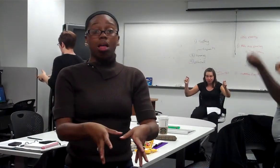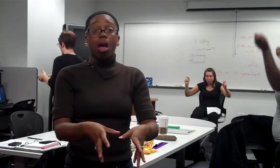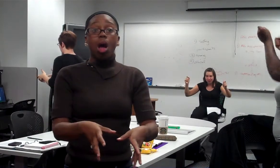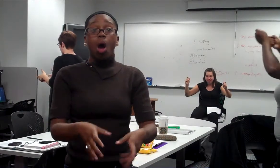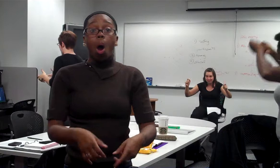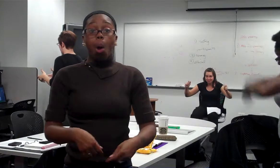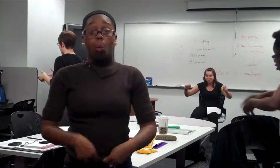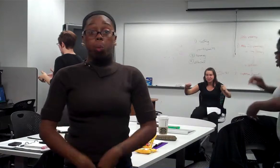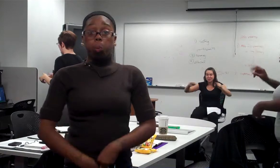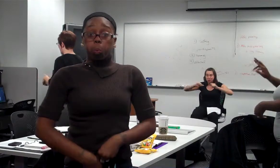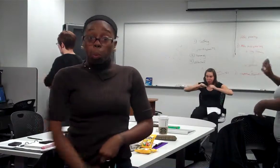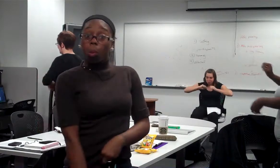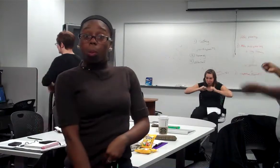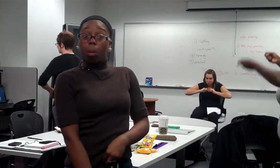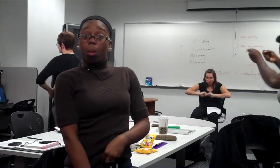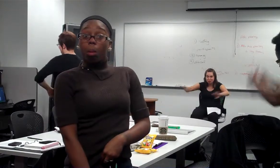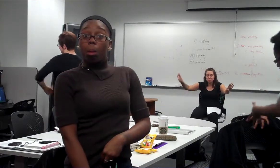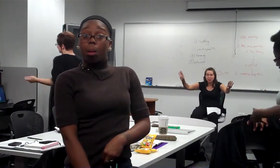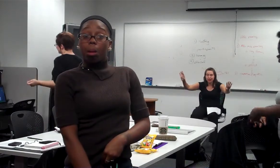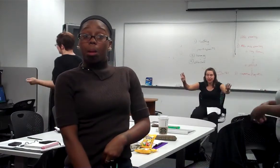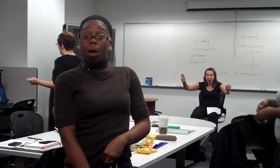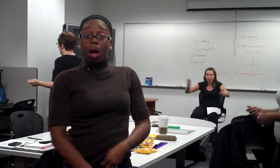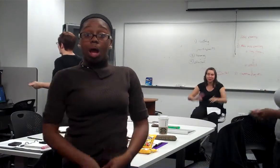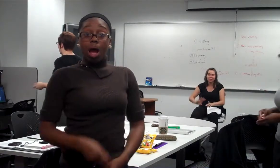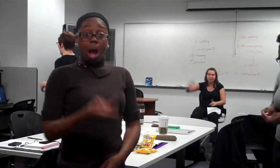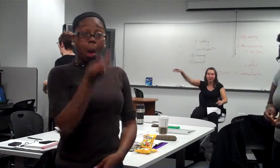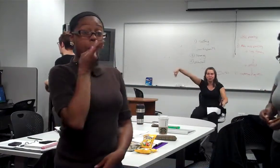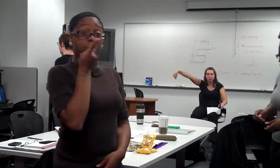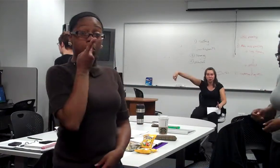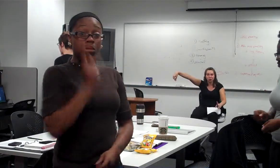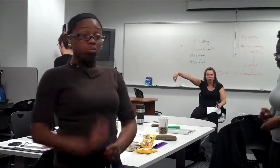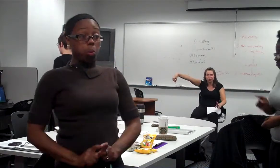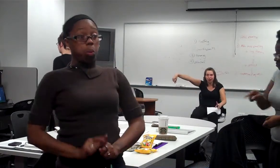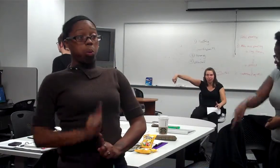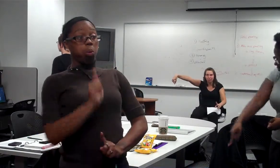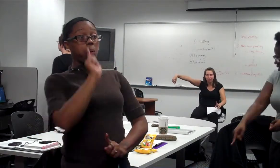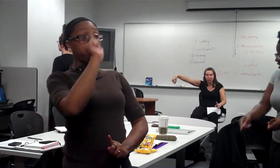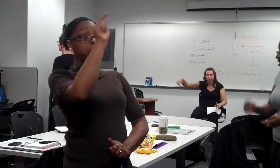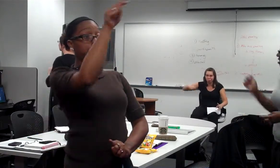his pants, starts peeing up into the air so it arches out of the boat. We